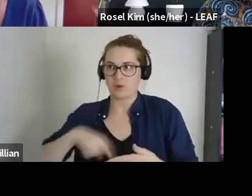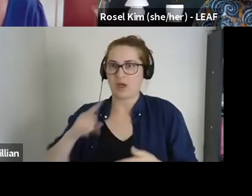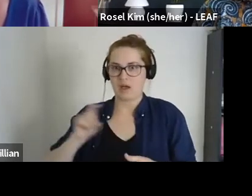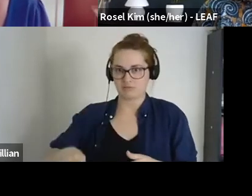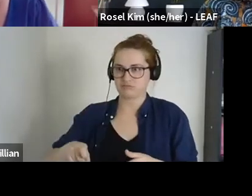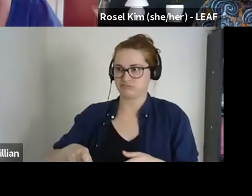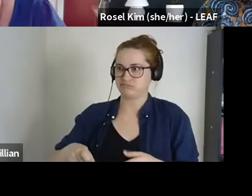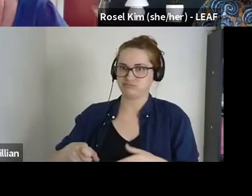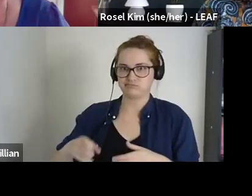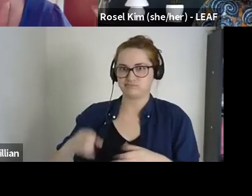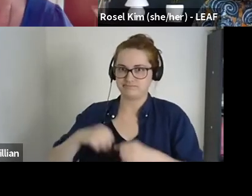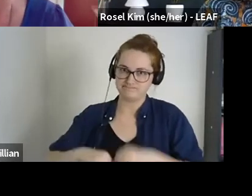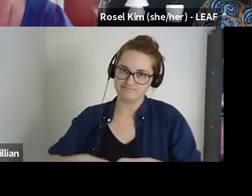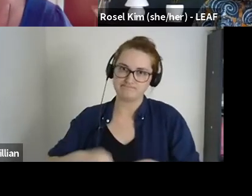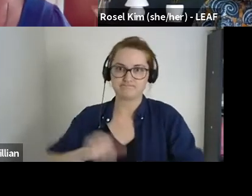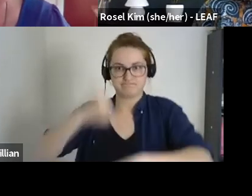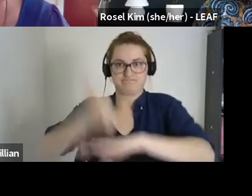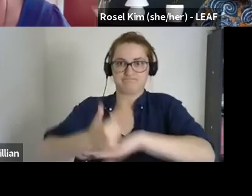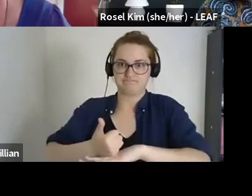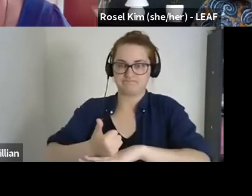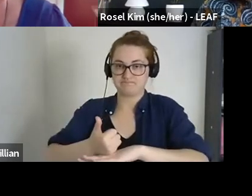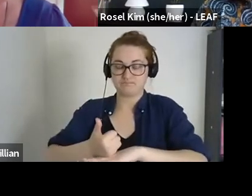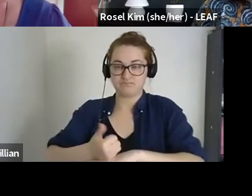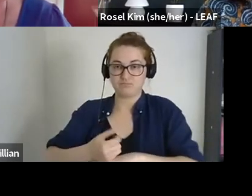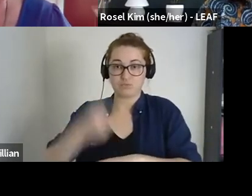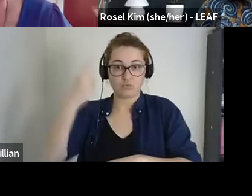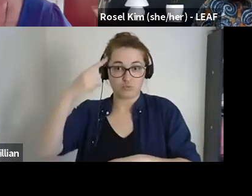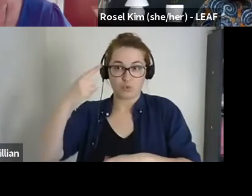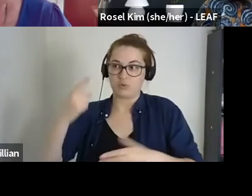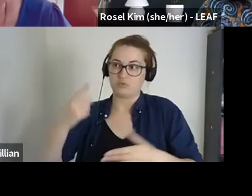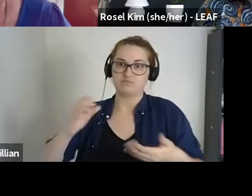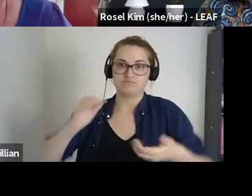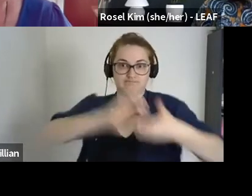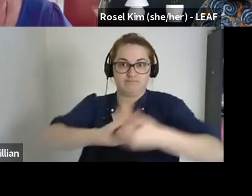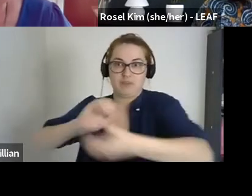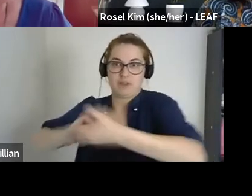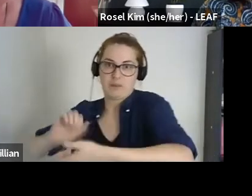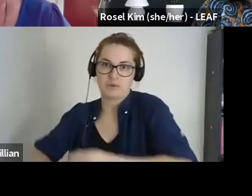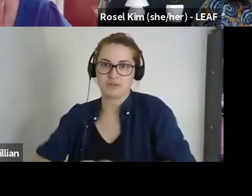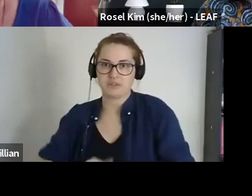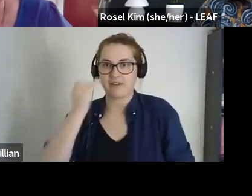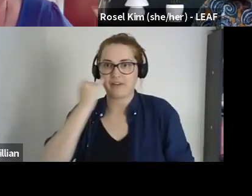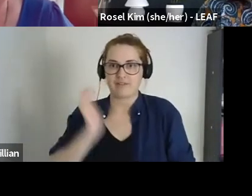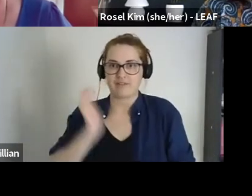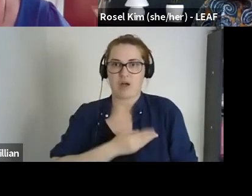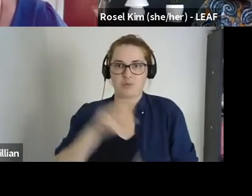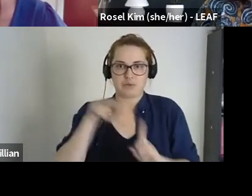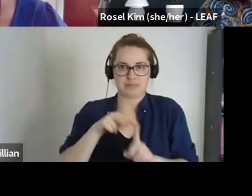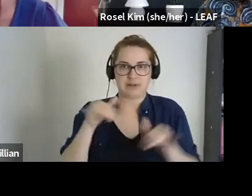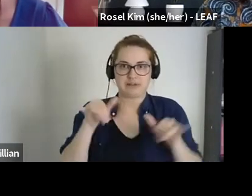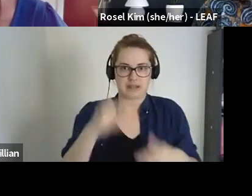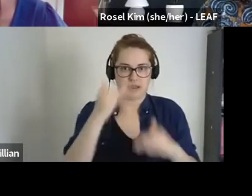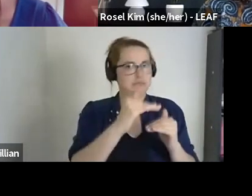that allows us to collaborate and get out of our silos. And I think the Slatter case, you know, was a great